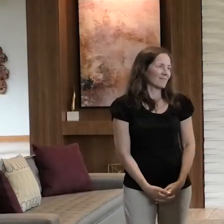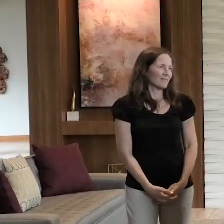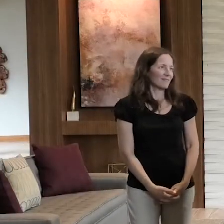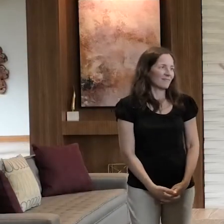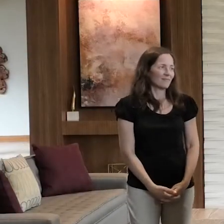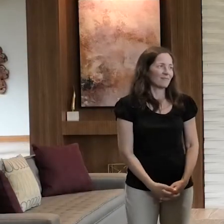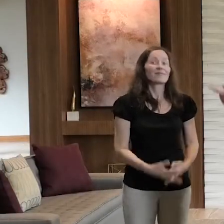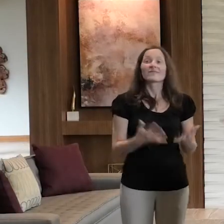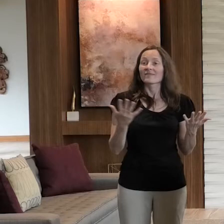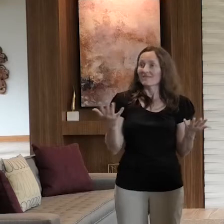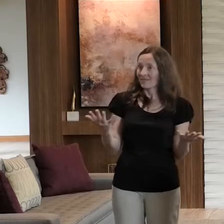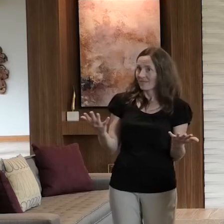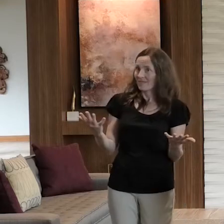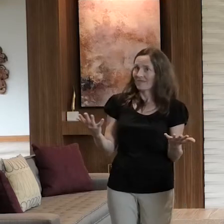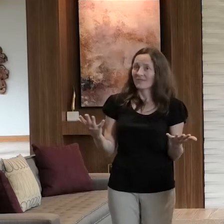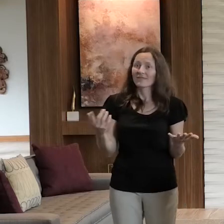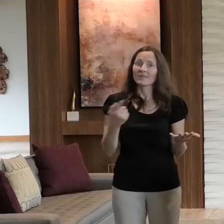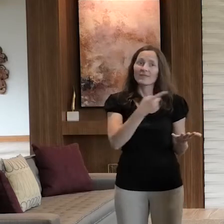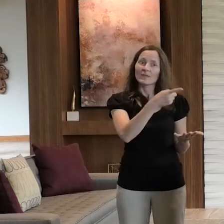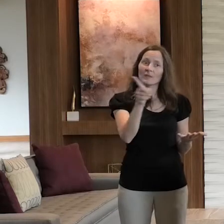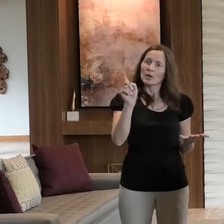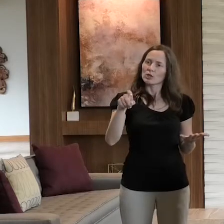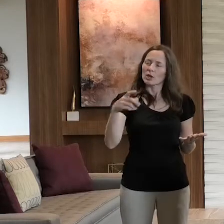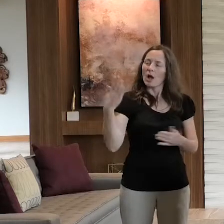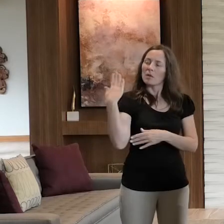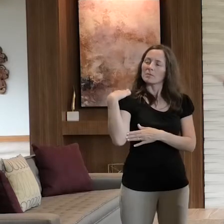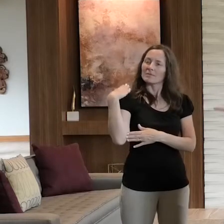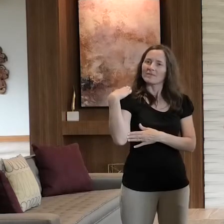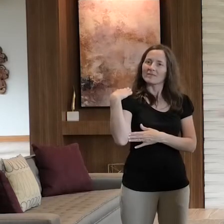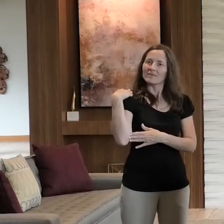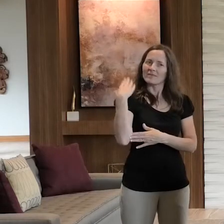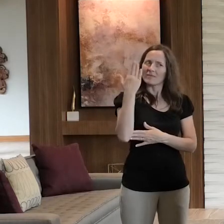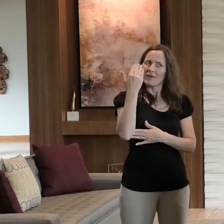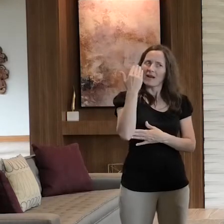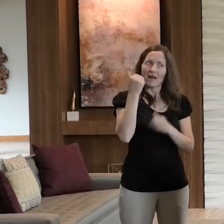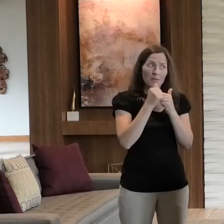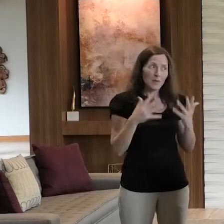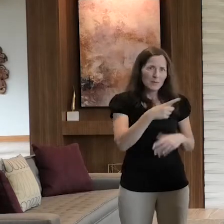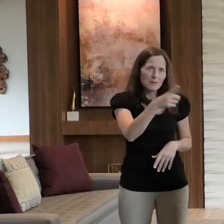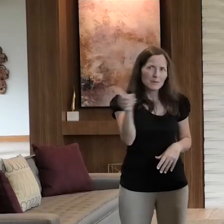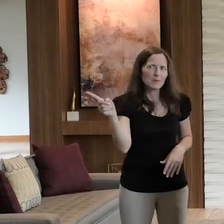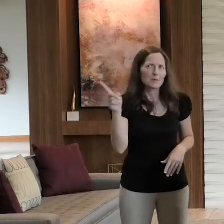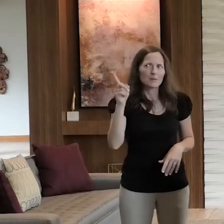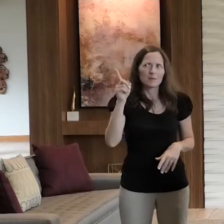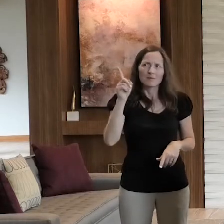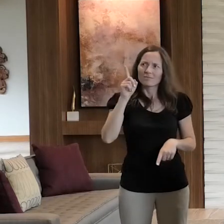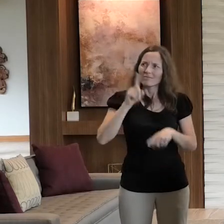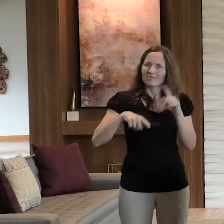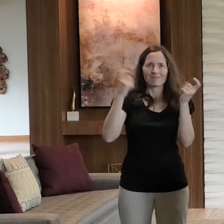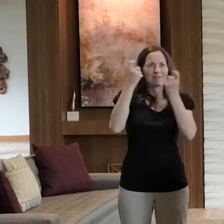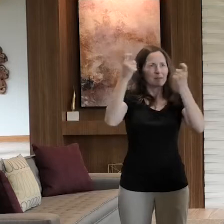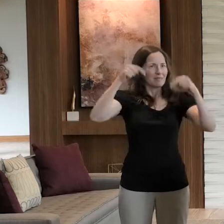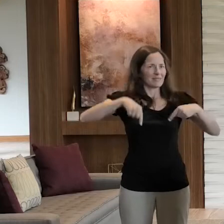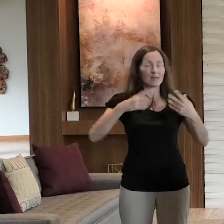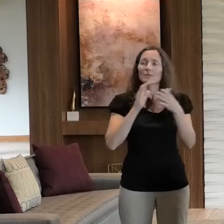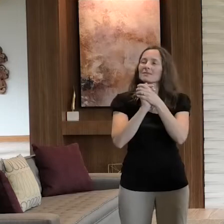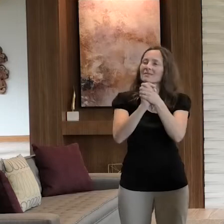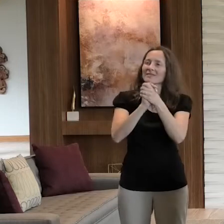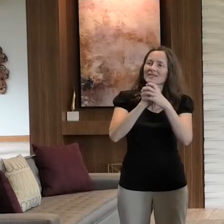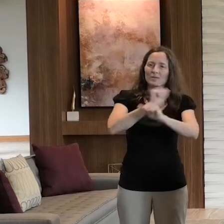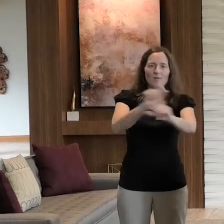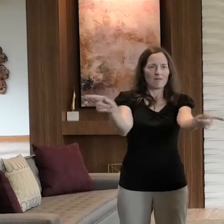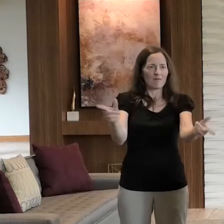So you should all pat each other on the back, because but for you, we would not be here. So congratulations to